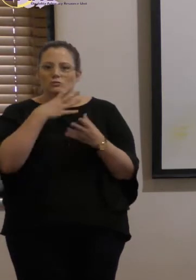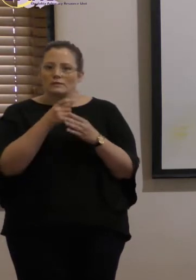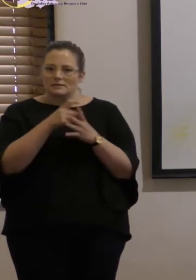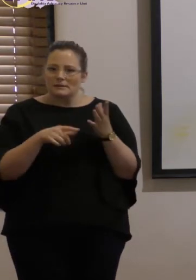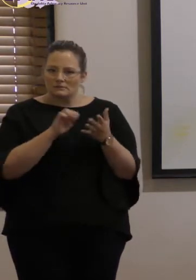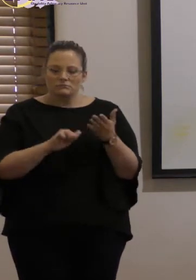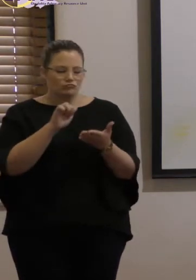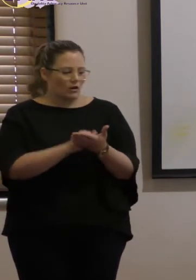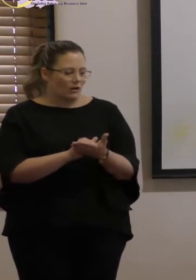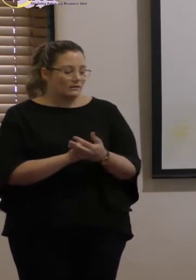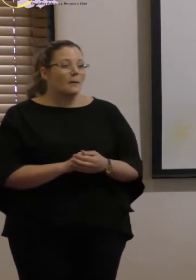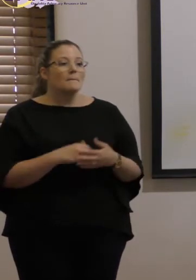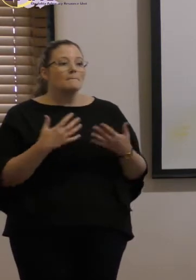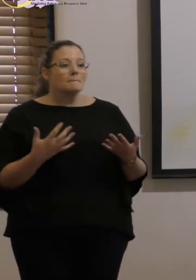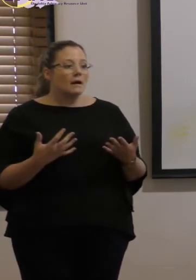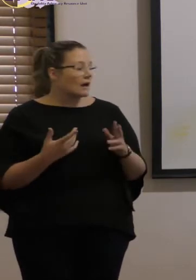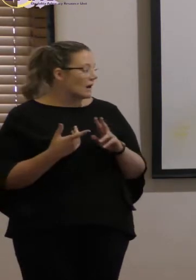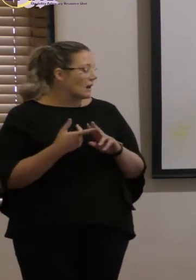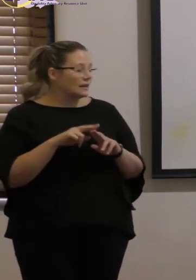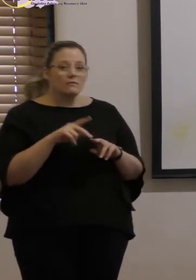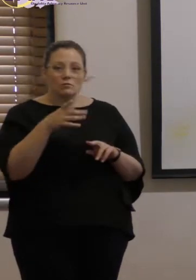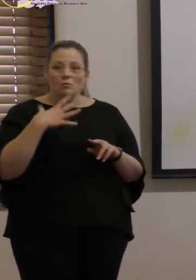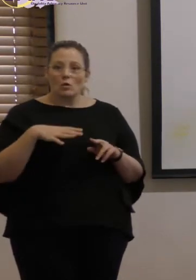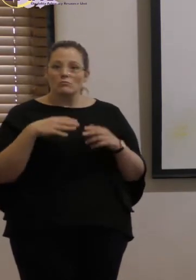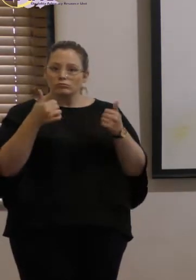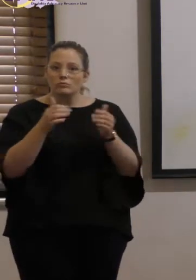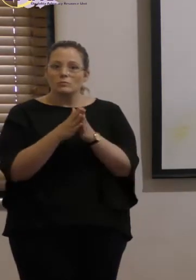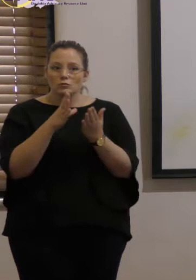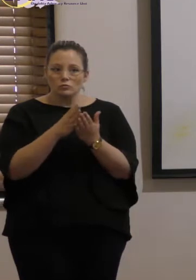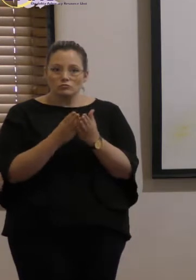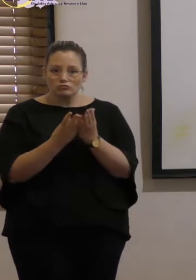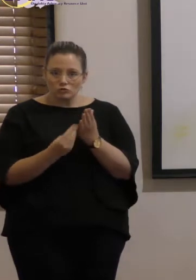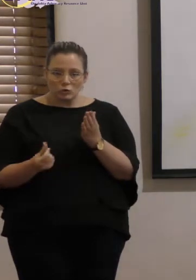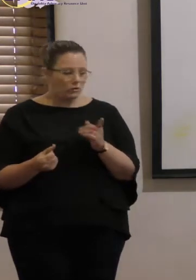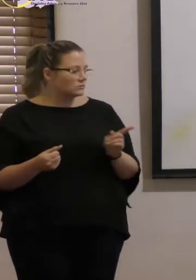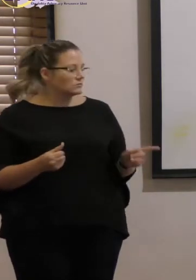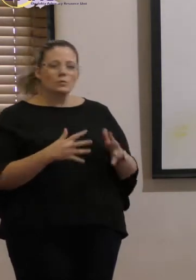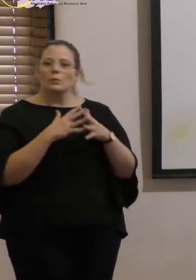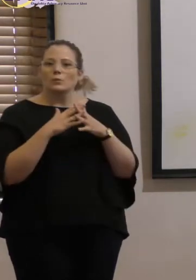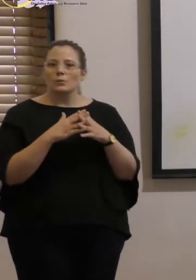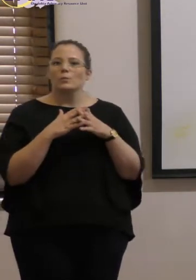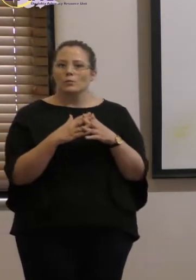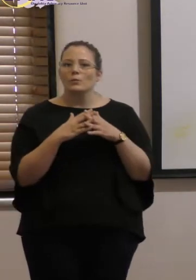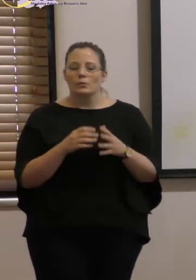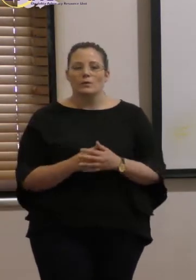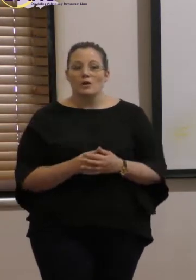But I would recommend, if people are wanting a great resource, if you haven't seen it already, it's our bestseller. We don't sell